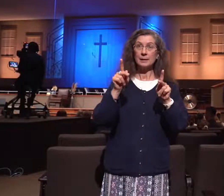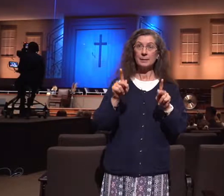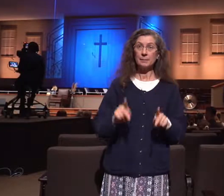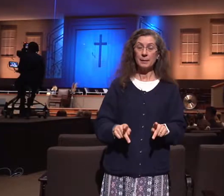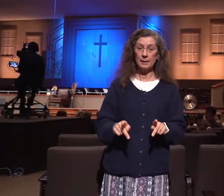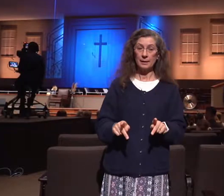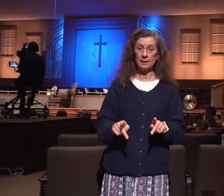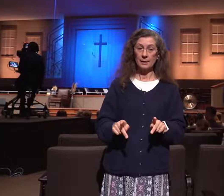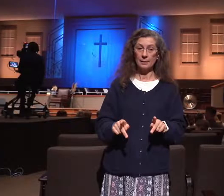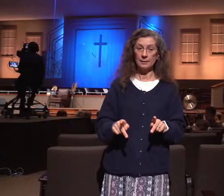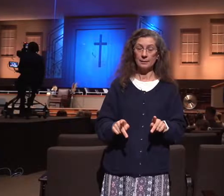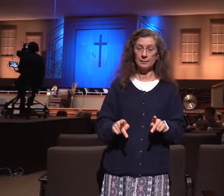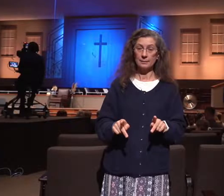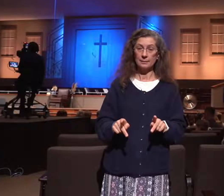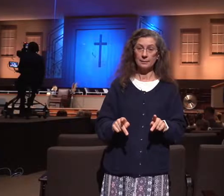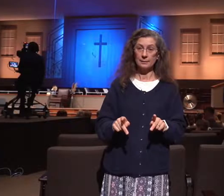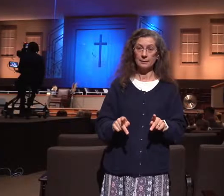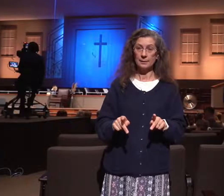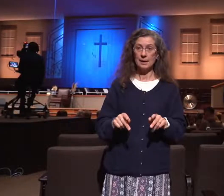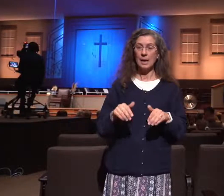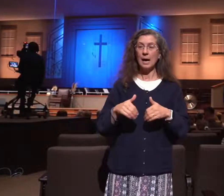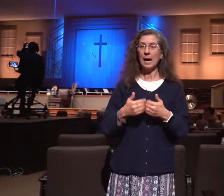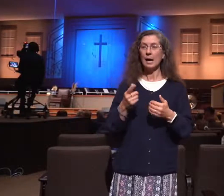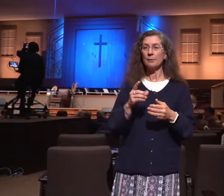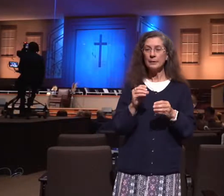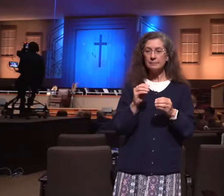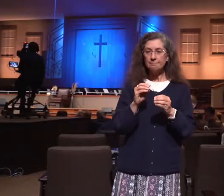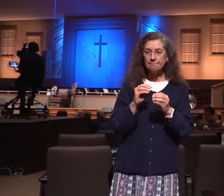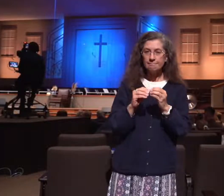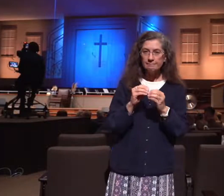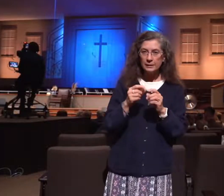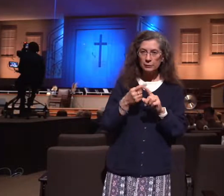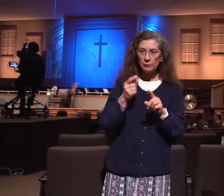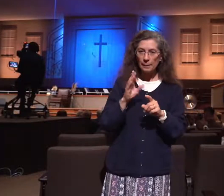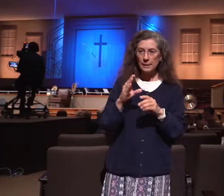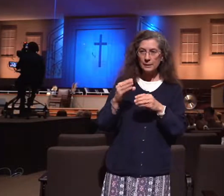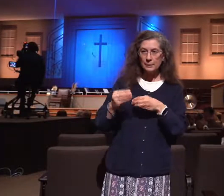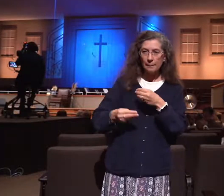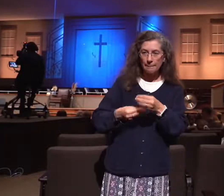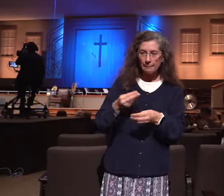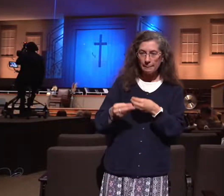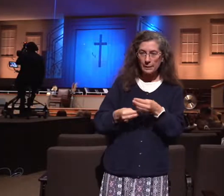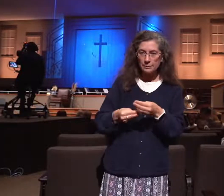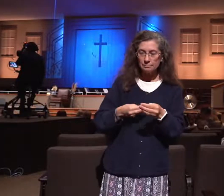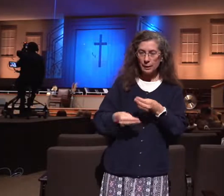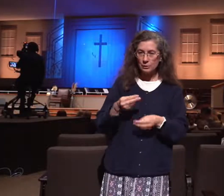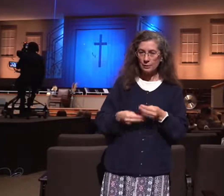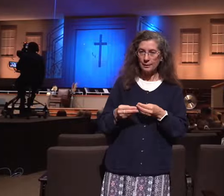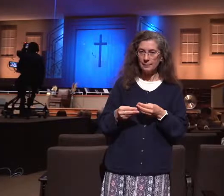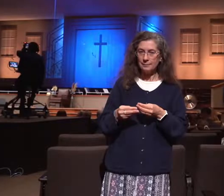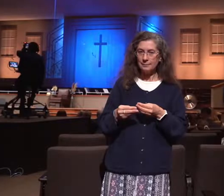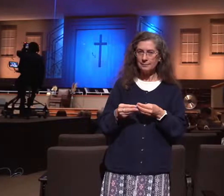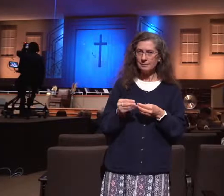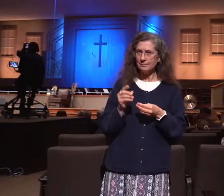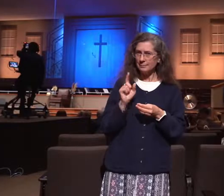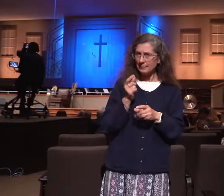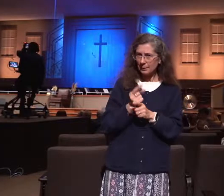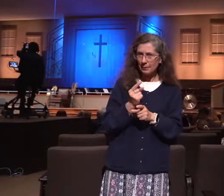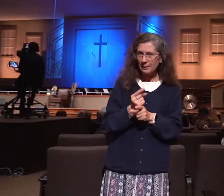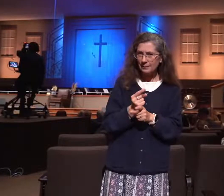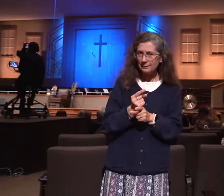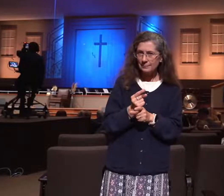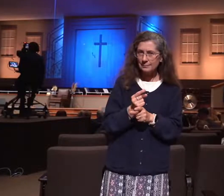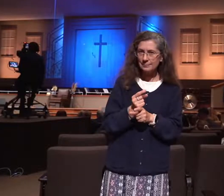can figure out from his budget, so let him give. Is that what your Bible